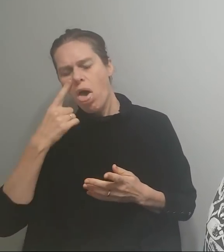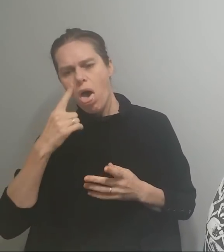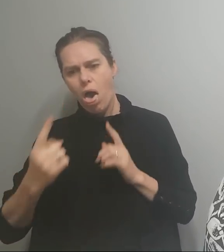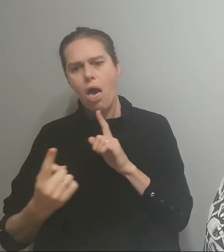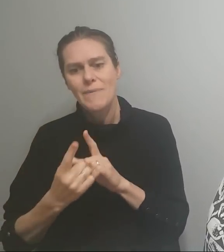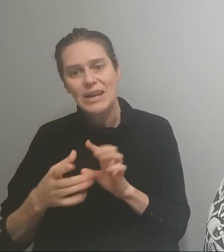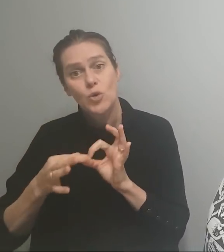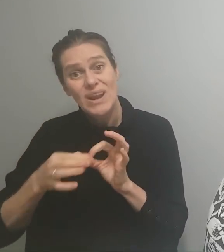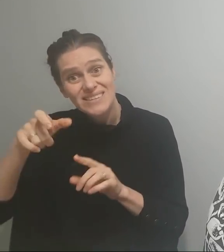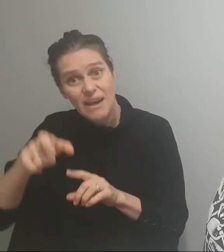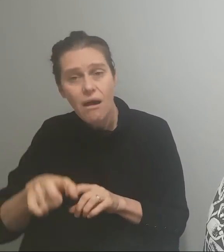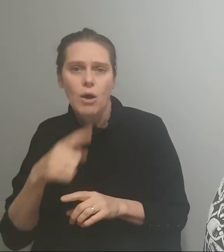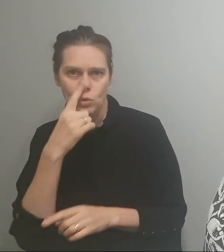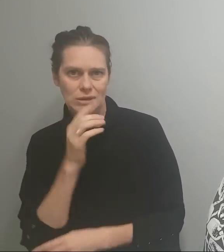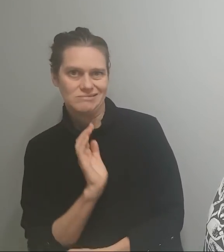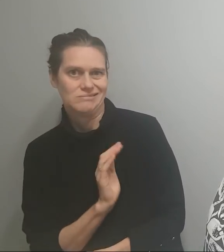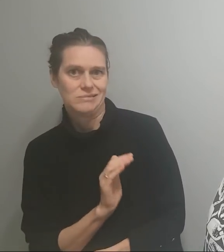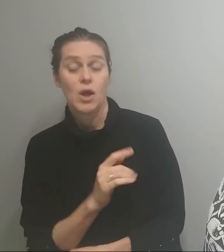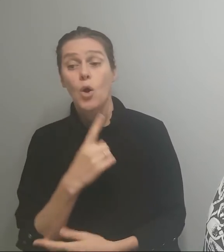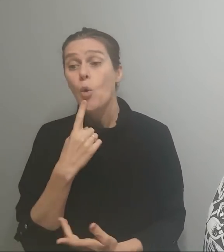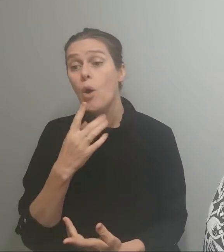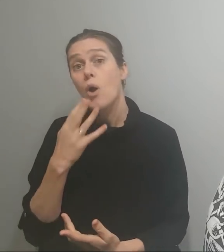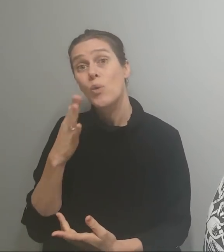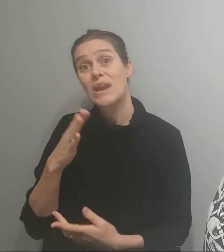regular review period, we'll be contacting people.